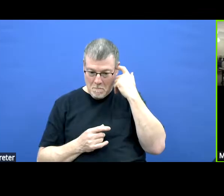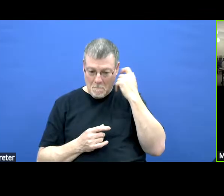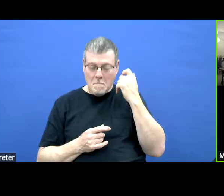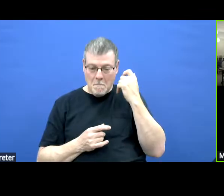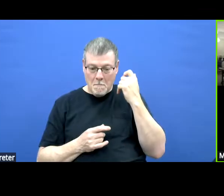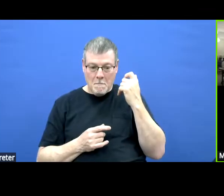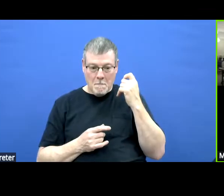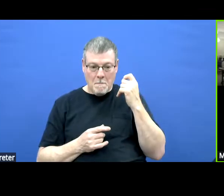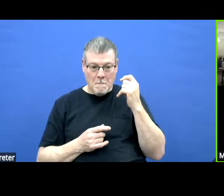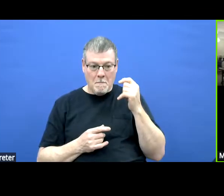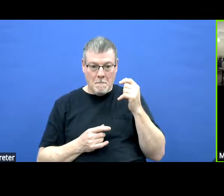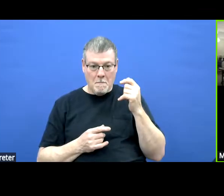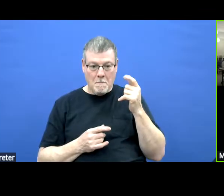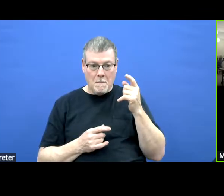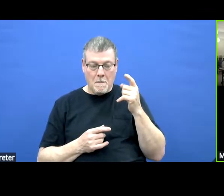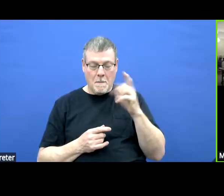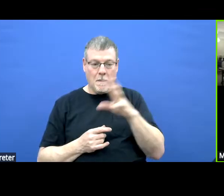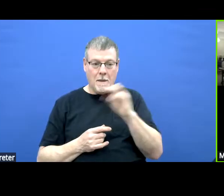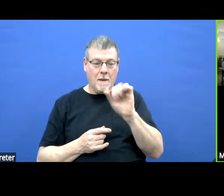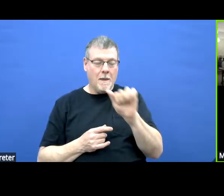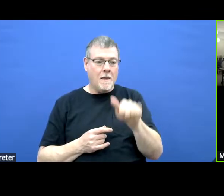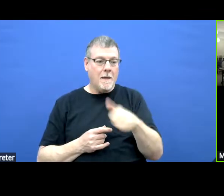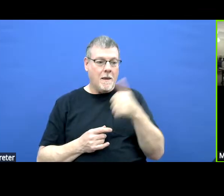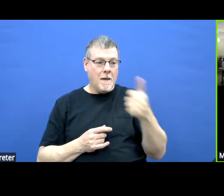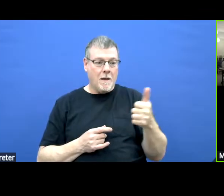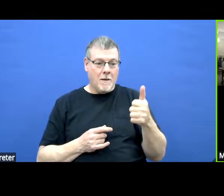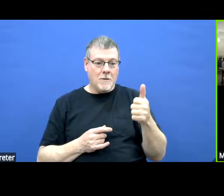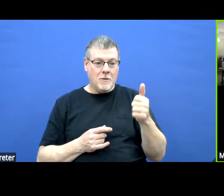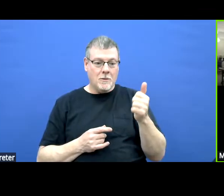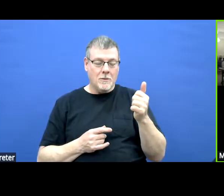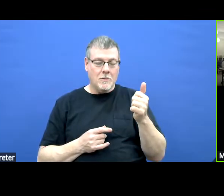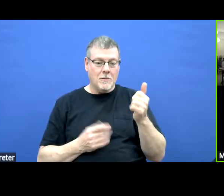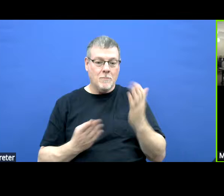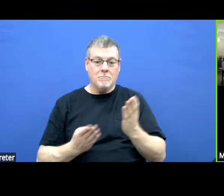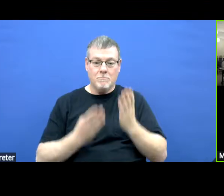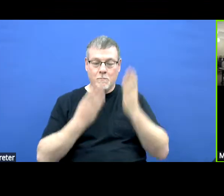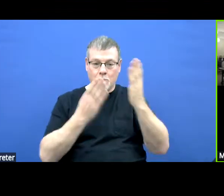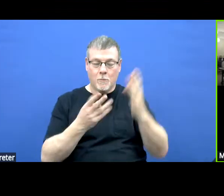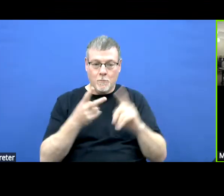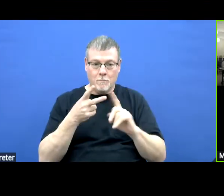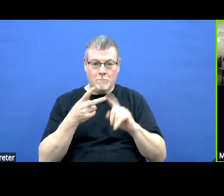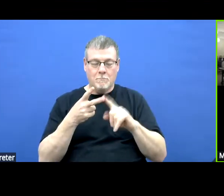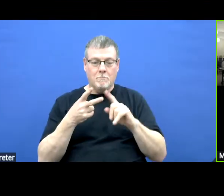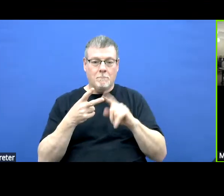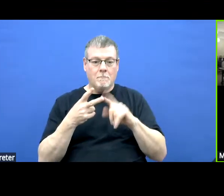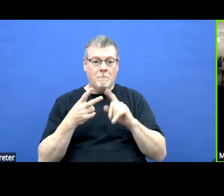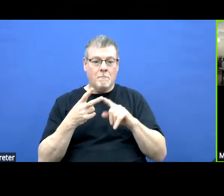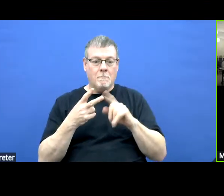So the other proposal would be where they would